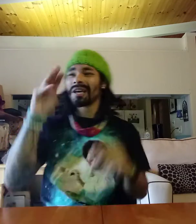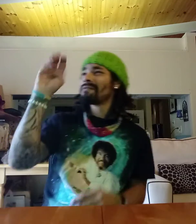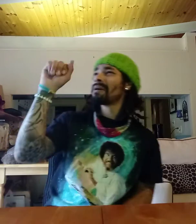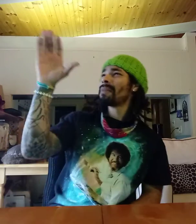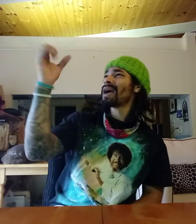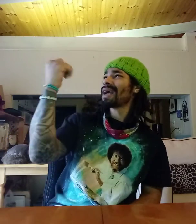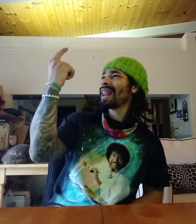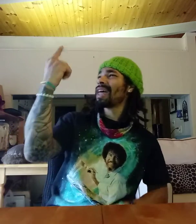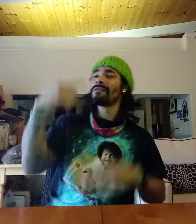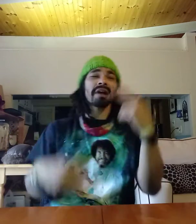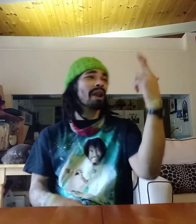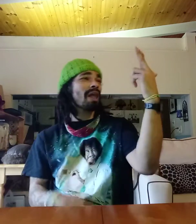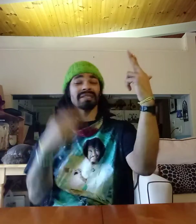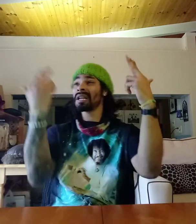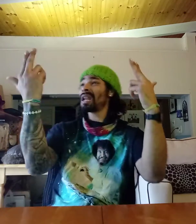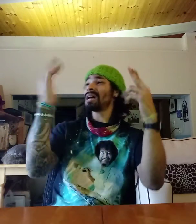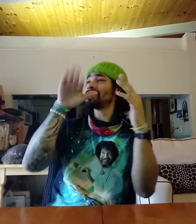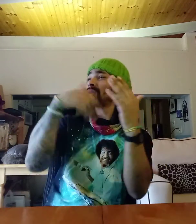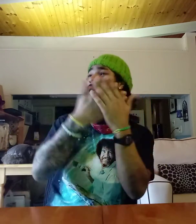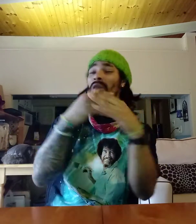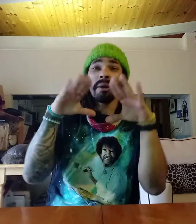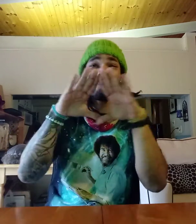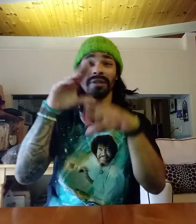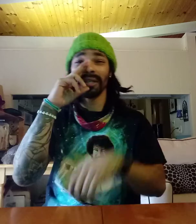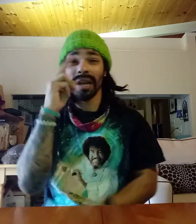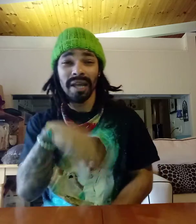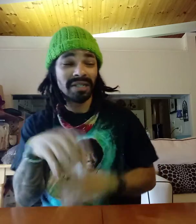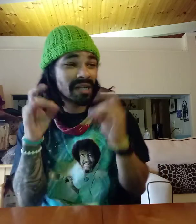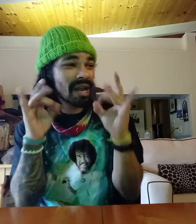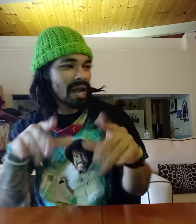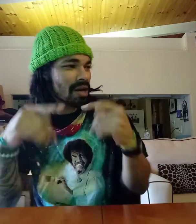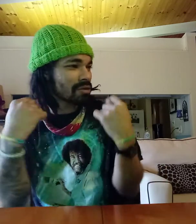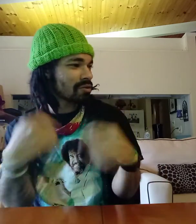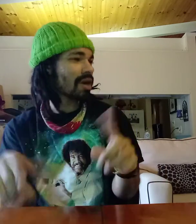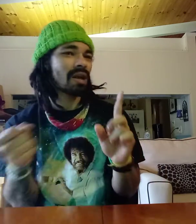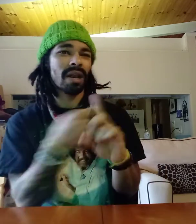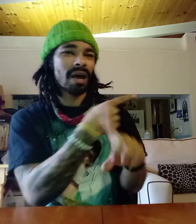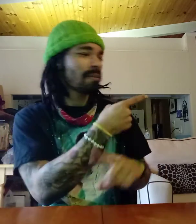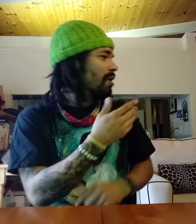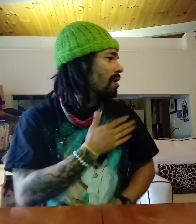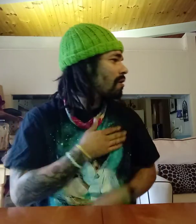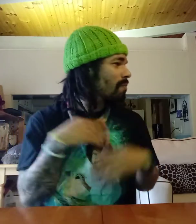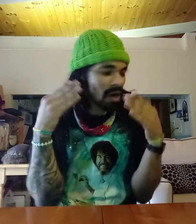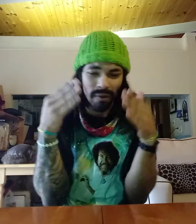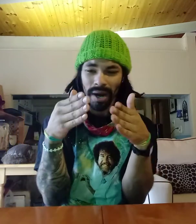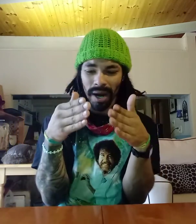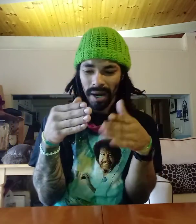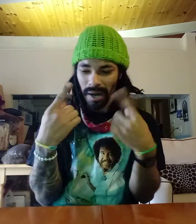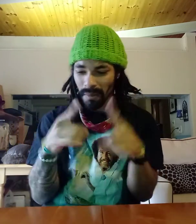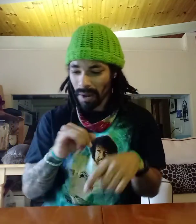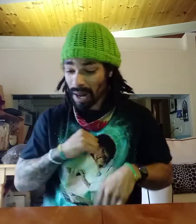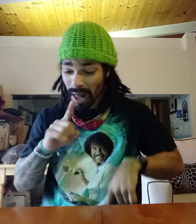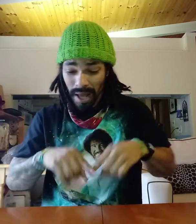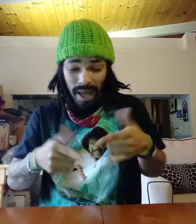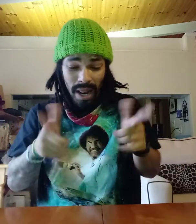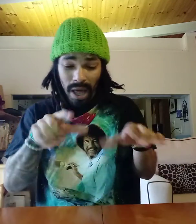AK-47s, Mac-11s, Glocks and 9s, and all these pussy niggas hating, trying to knock me off my grind. But I can't let them